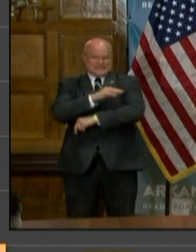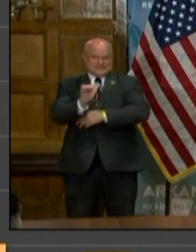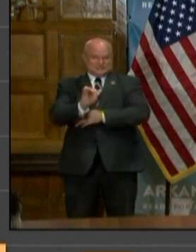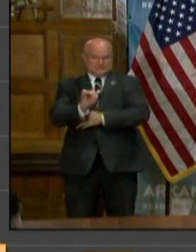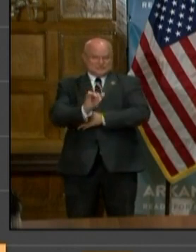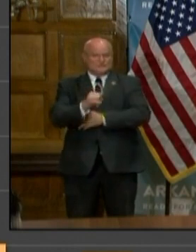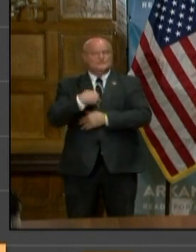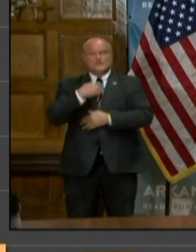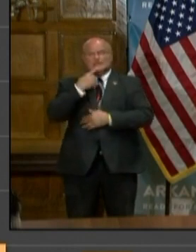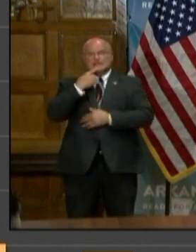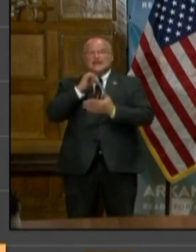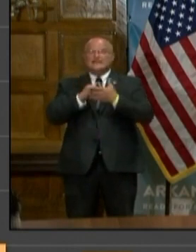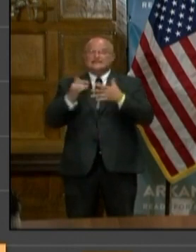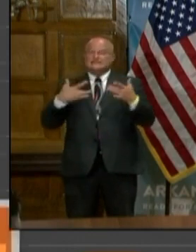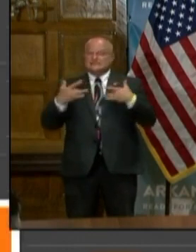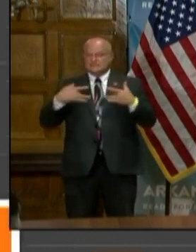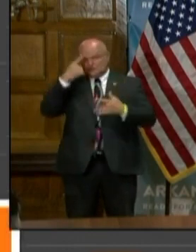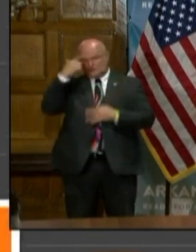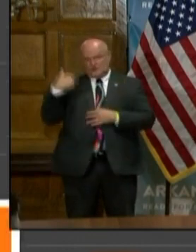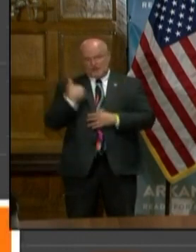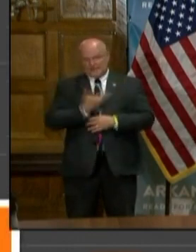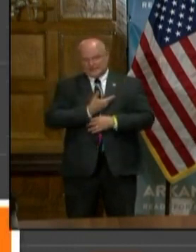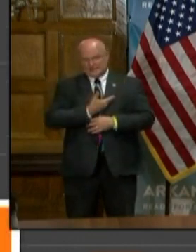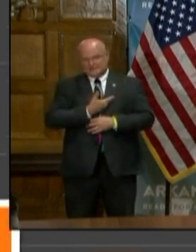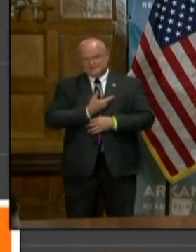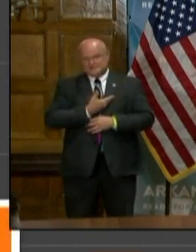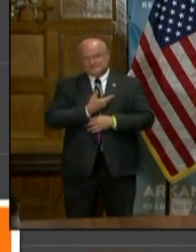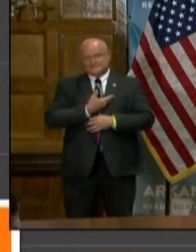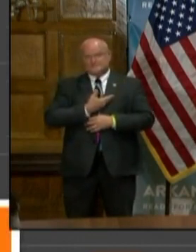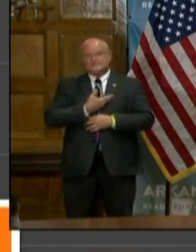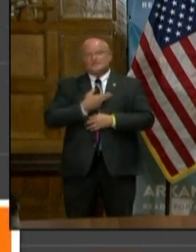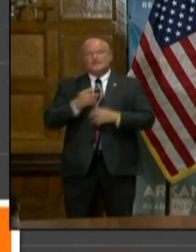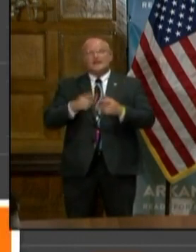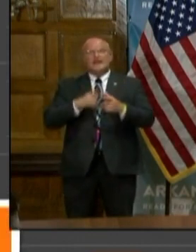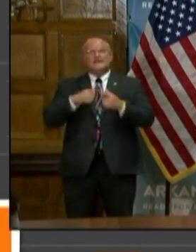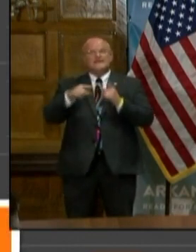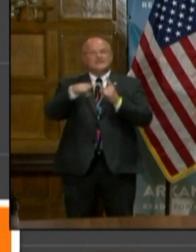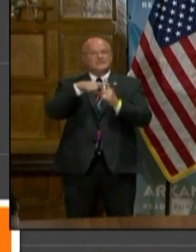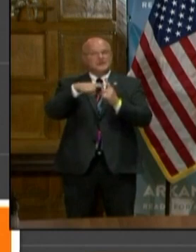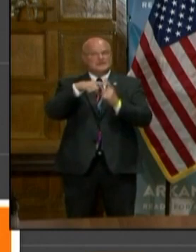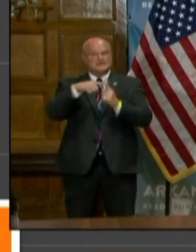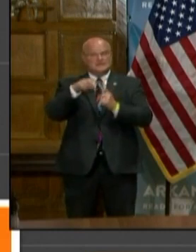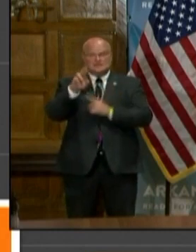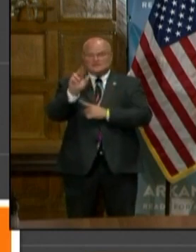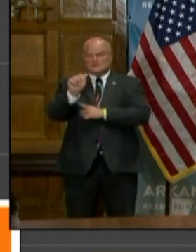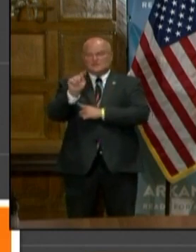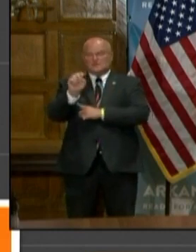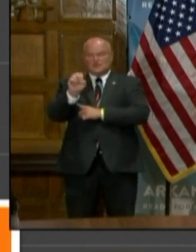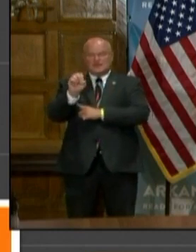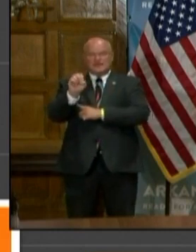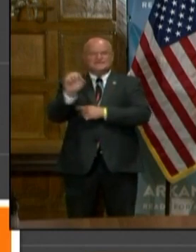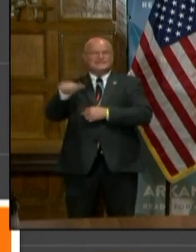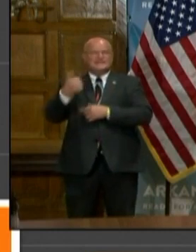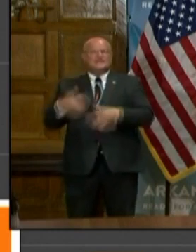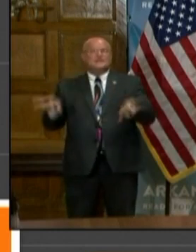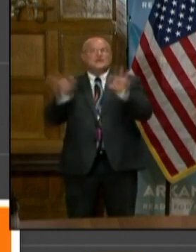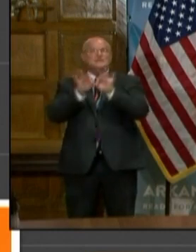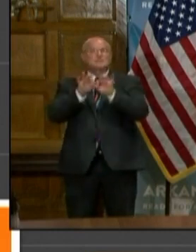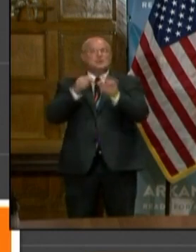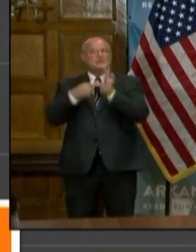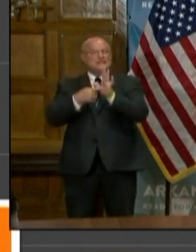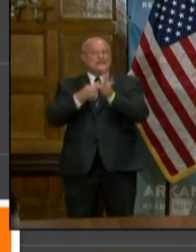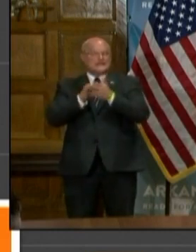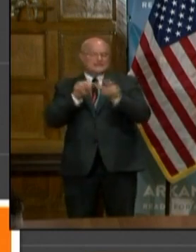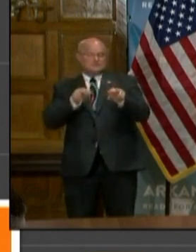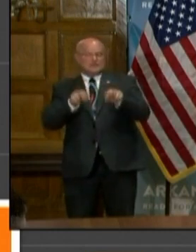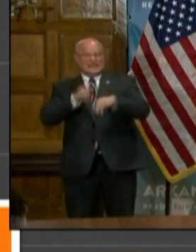hospitalizations. As I said, that is a concern for us. And then the positivity rate, which is another important indicator that